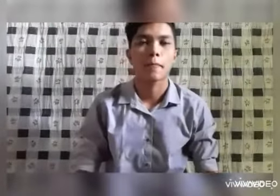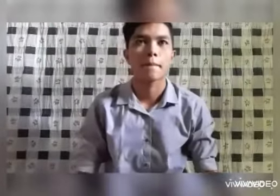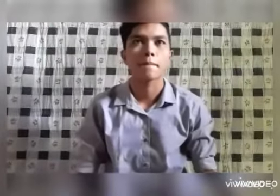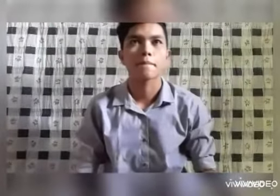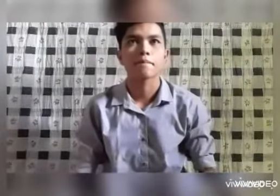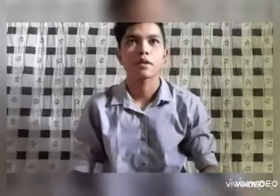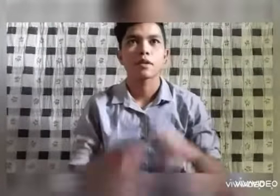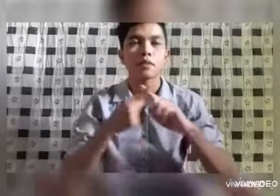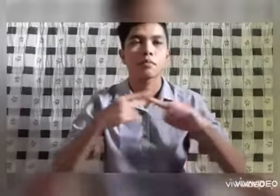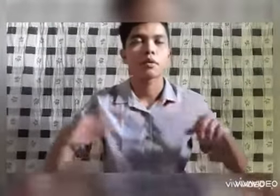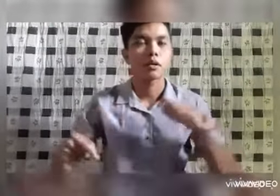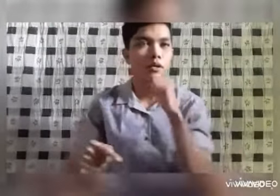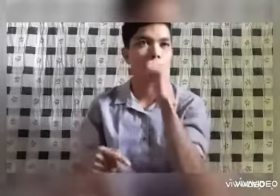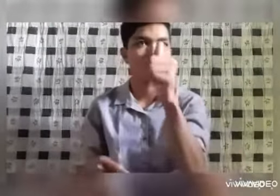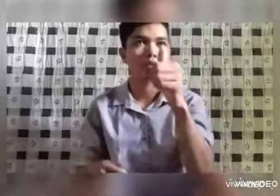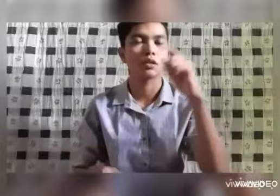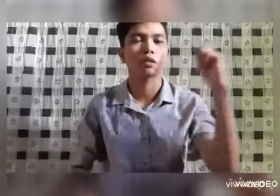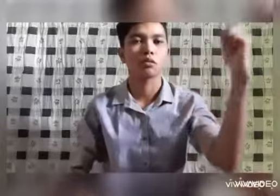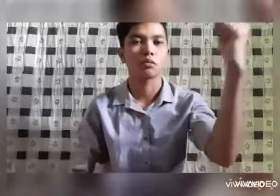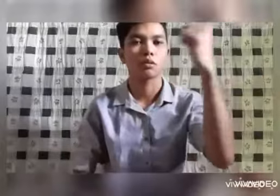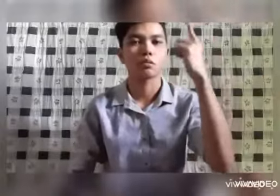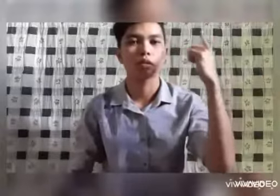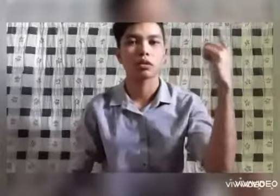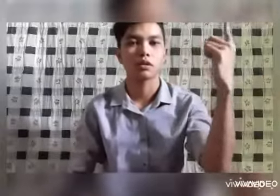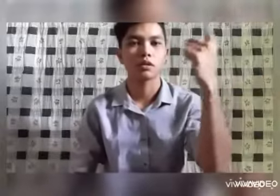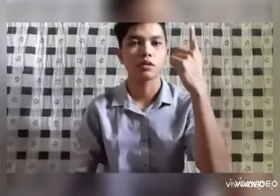But I'm not the only one